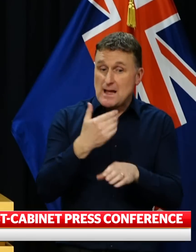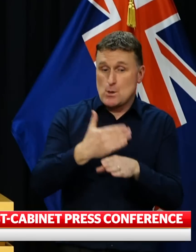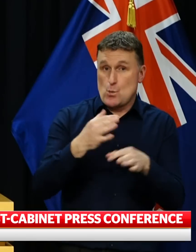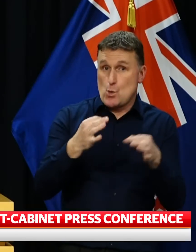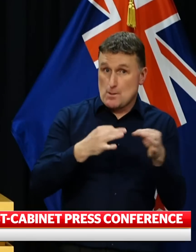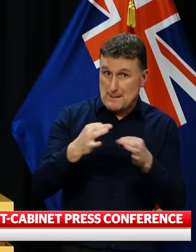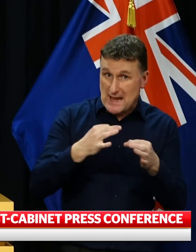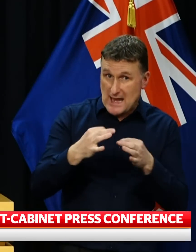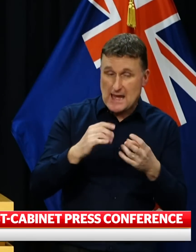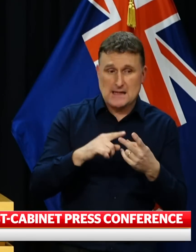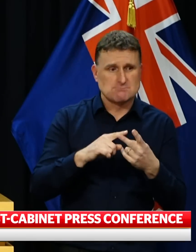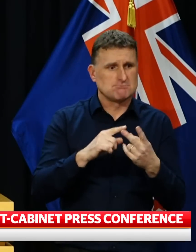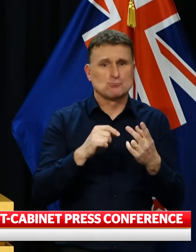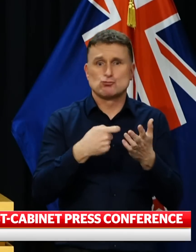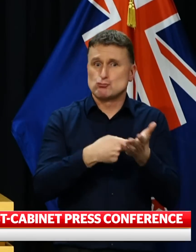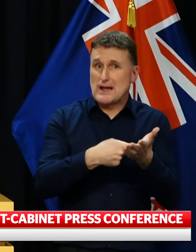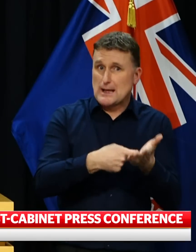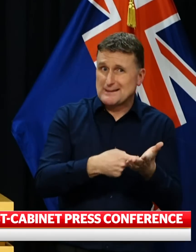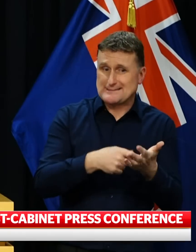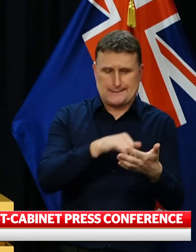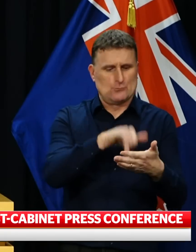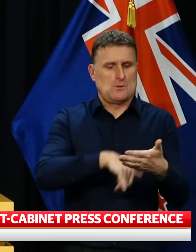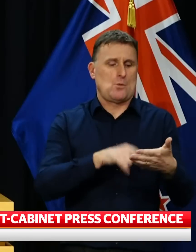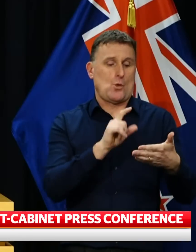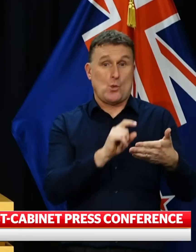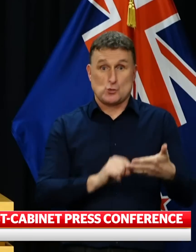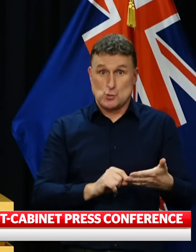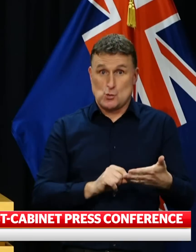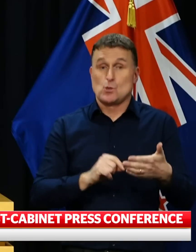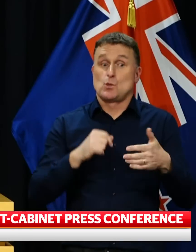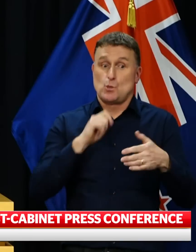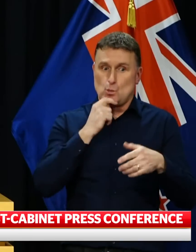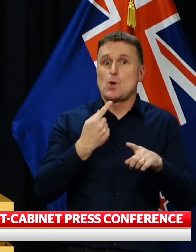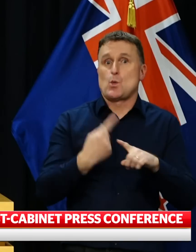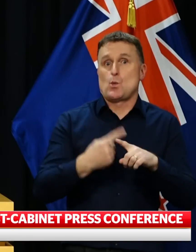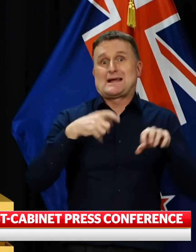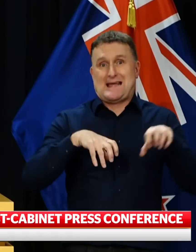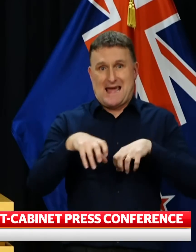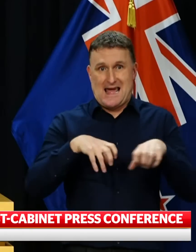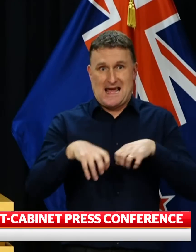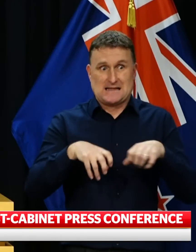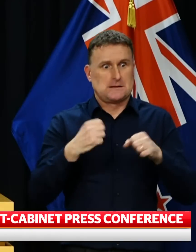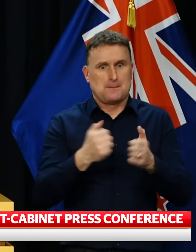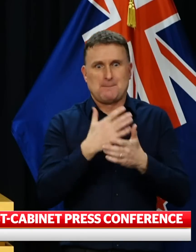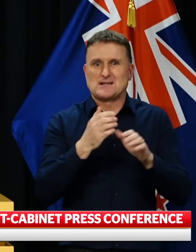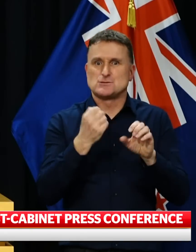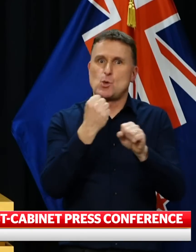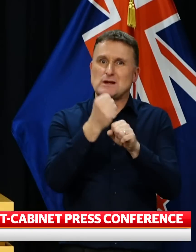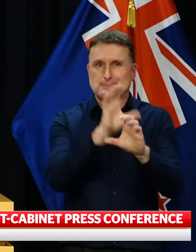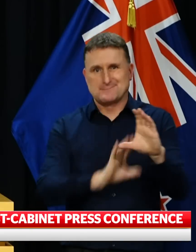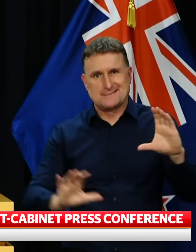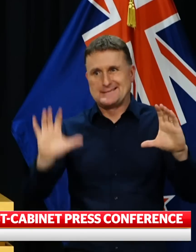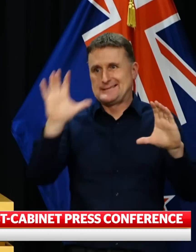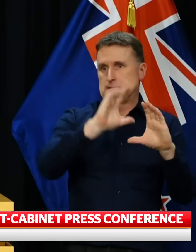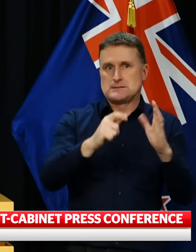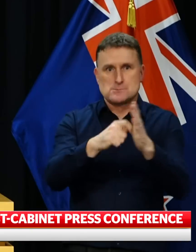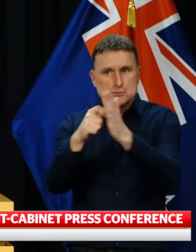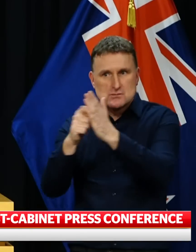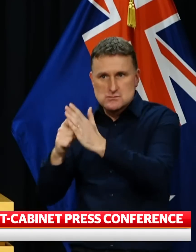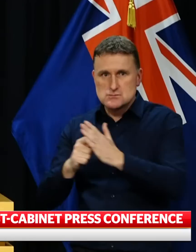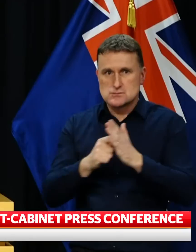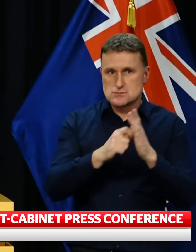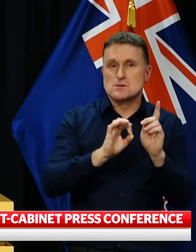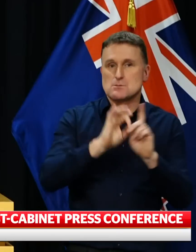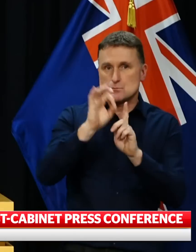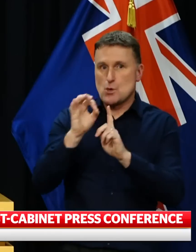those issues, to consider all of the recommendations in the report. We are fast-tracking that work. We want to be able to get some of those things underway as quickly as possible. And